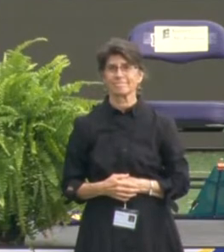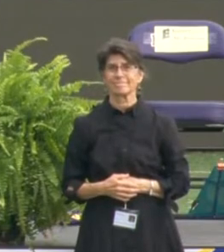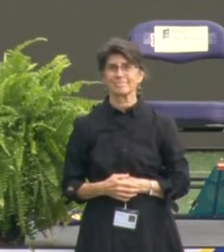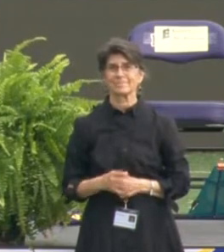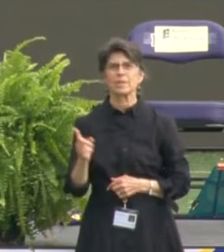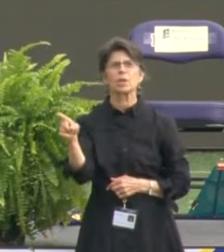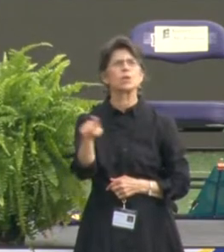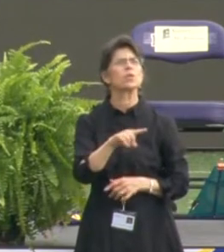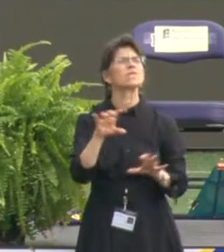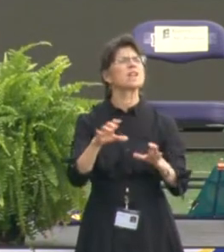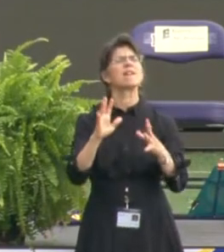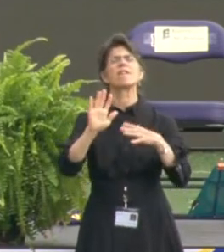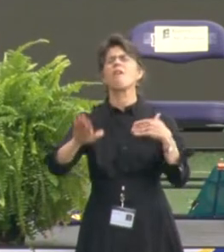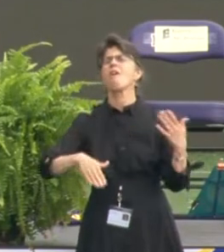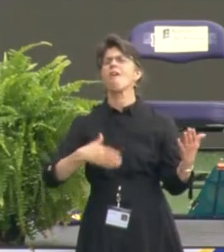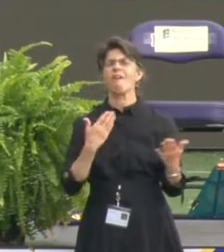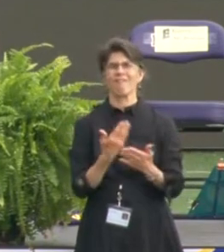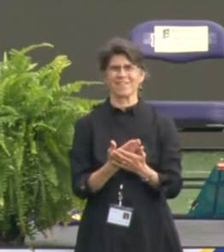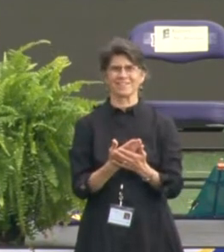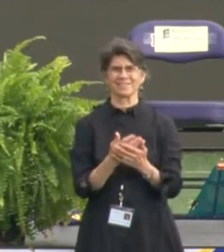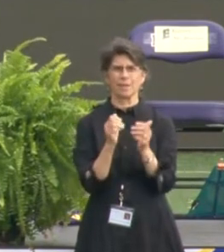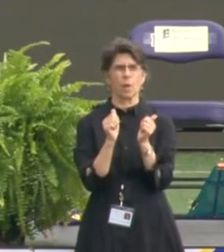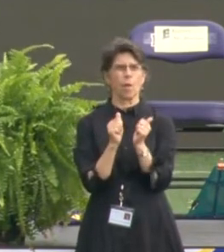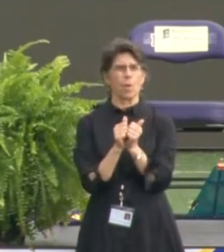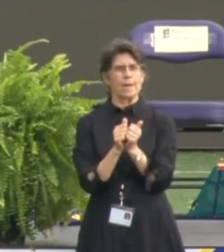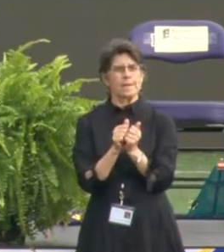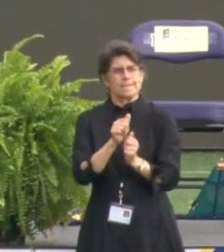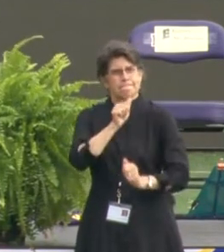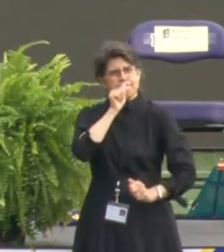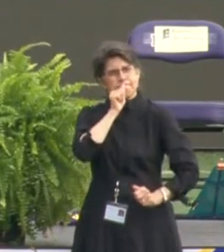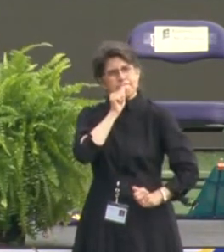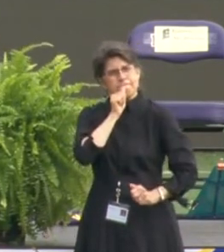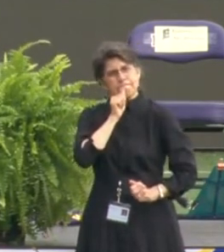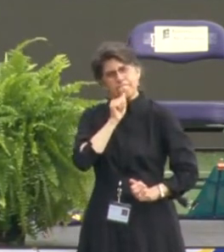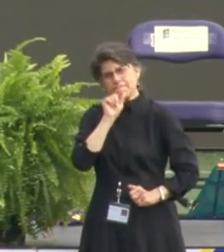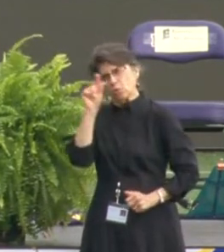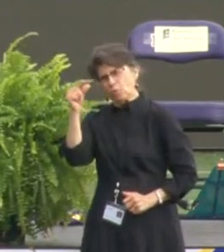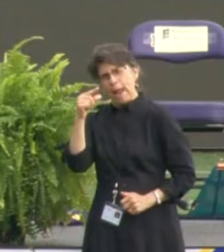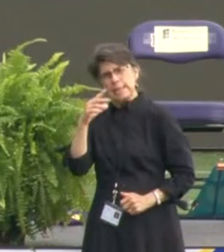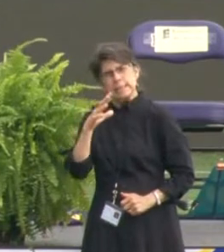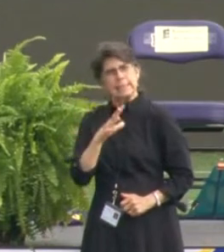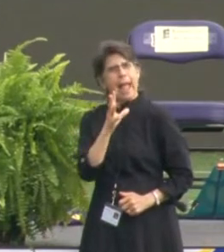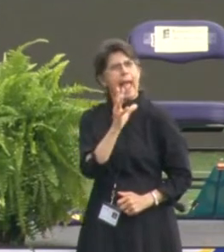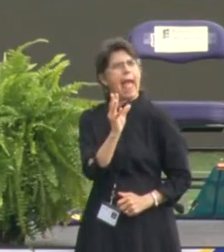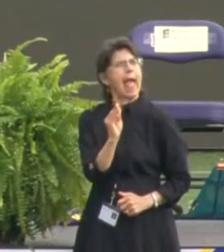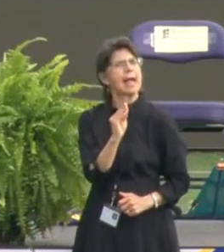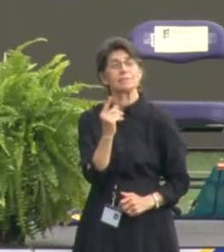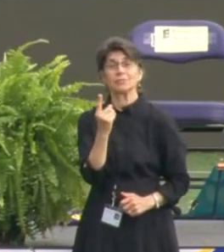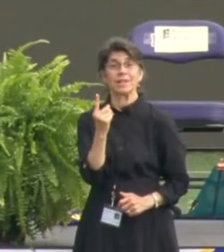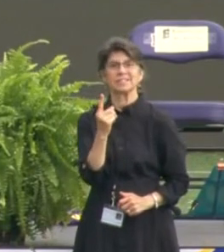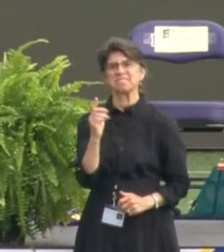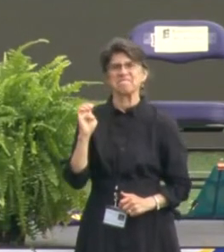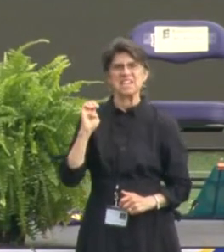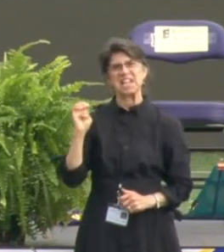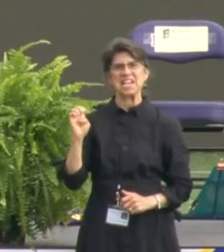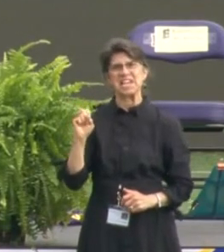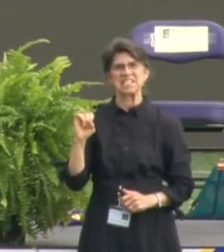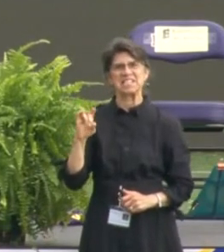You have done it all with resilience, grace, and just straight up Eastside